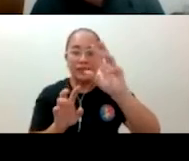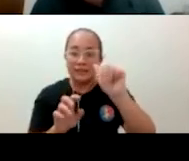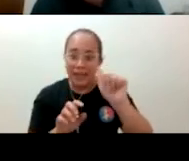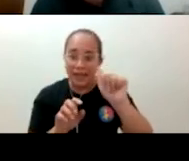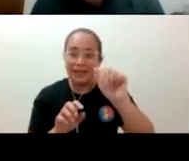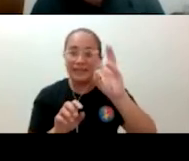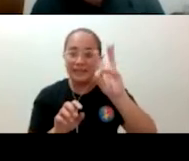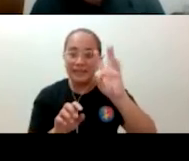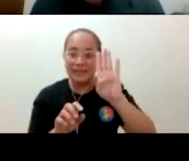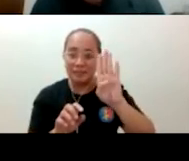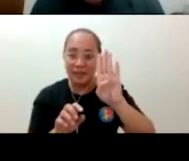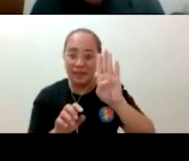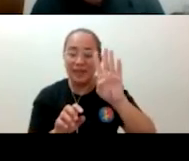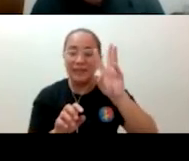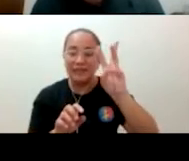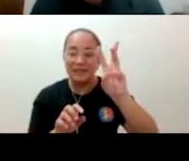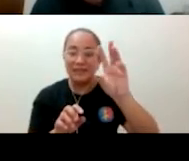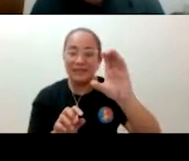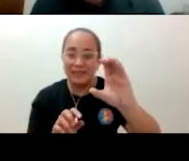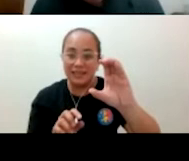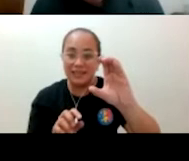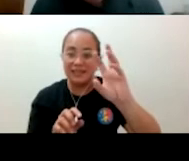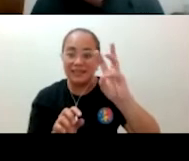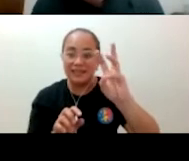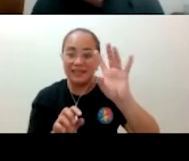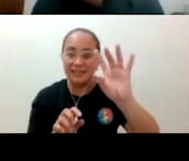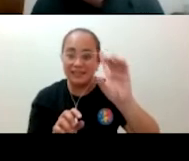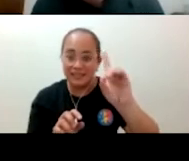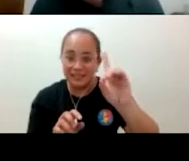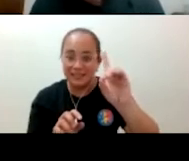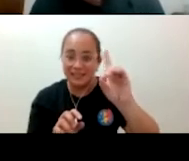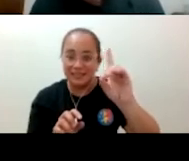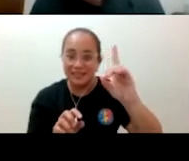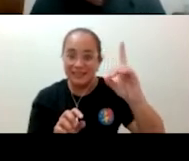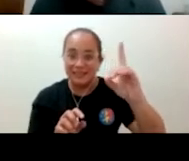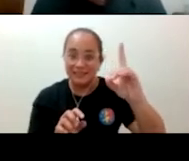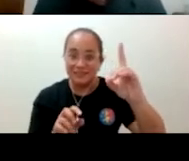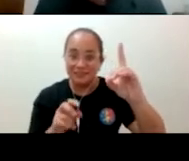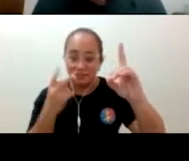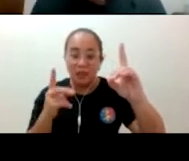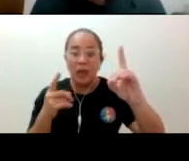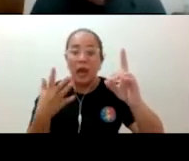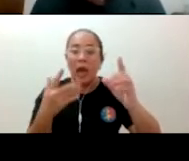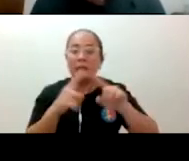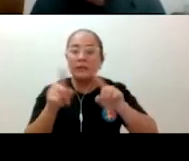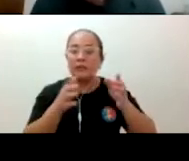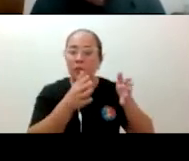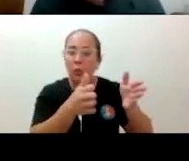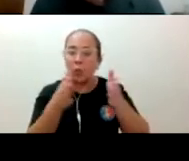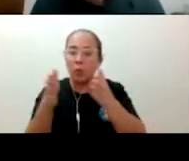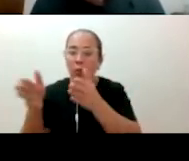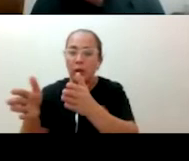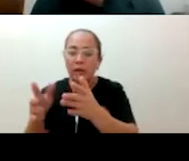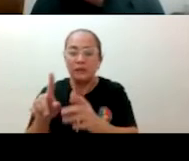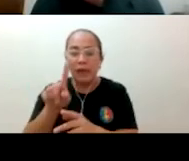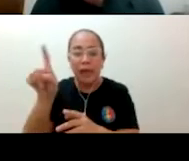6A, 6B, 6C, 6D. And there are different ways of asking